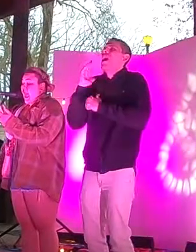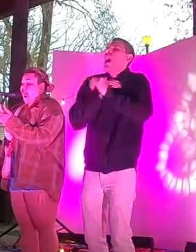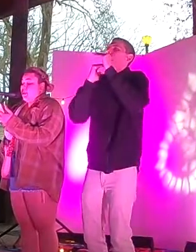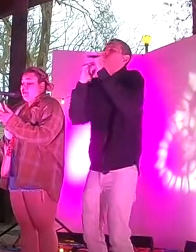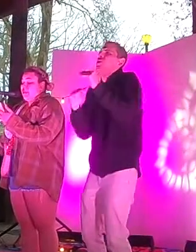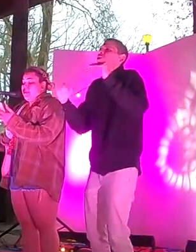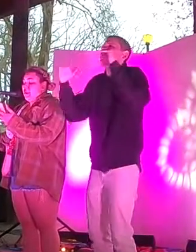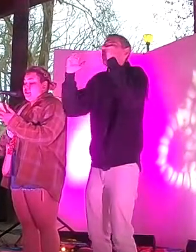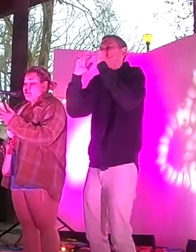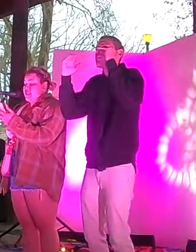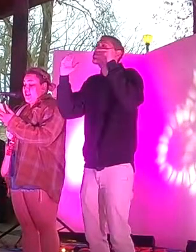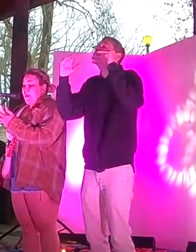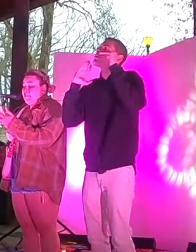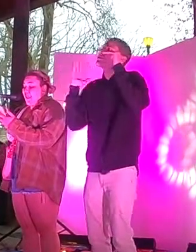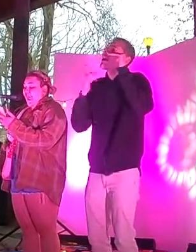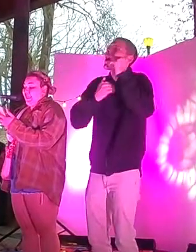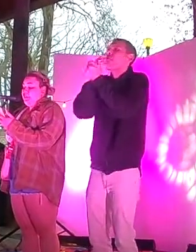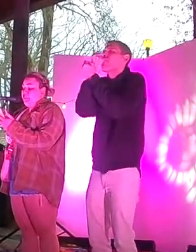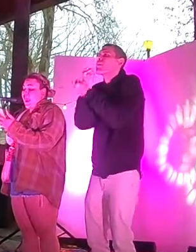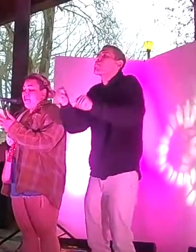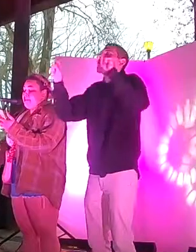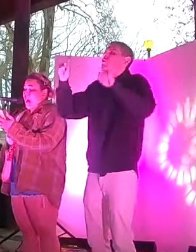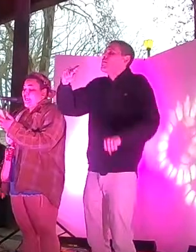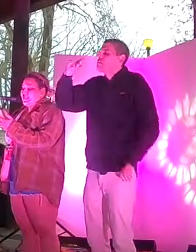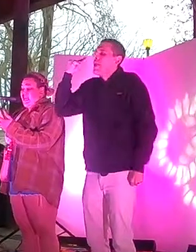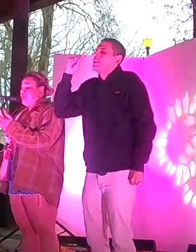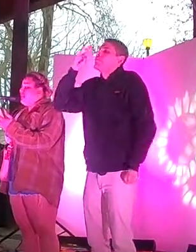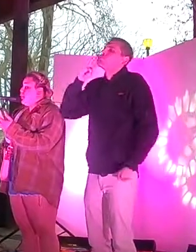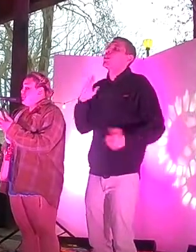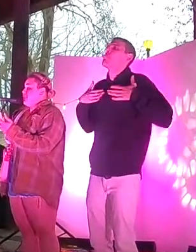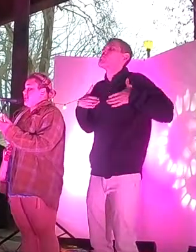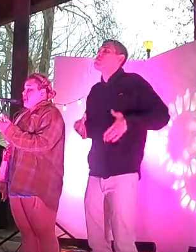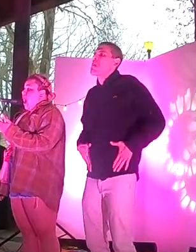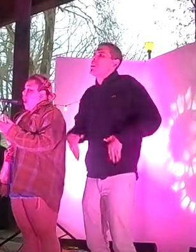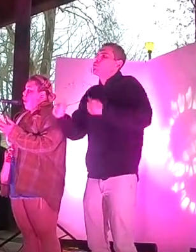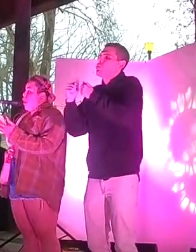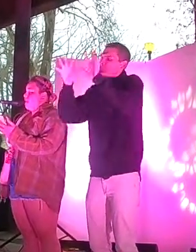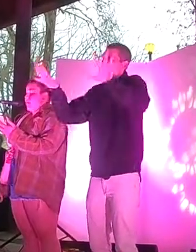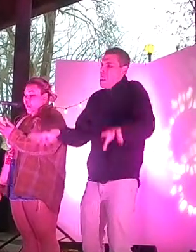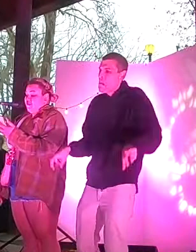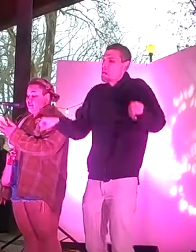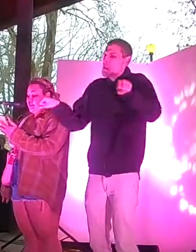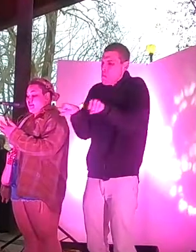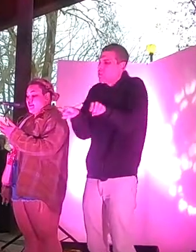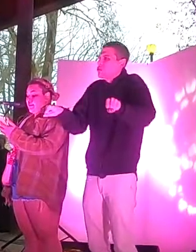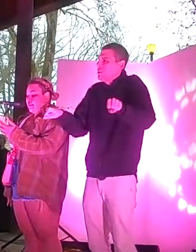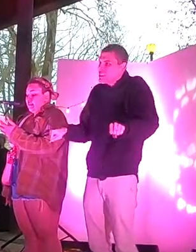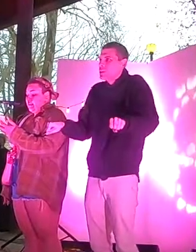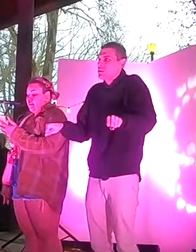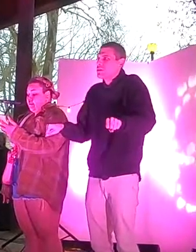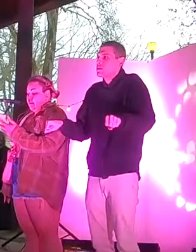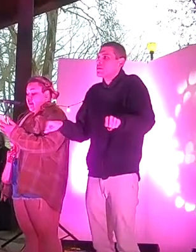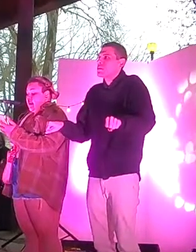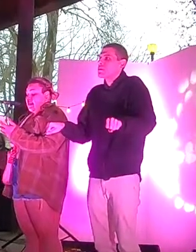justice, our liberation, black and brown bodies in boots on cold pavement.